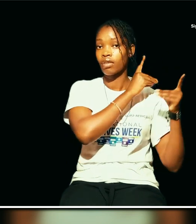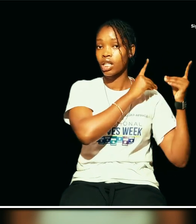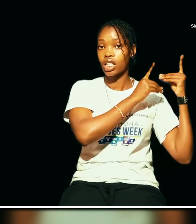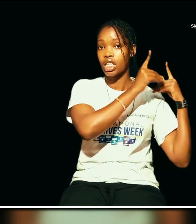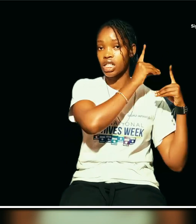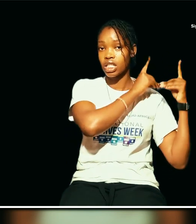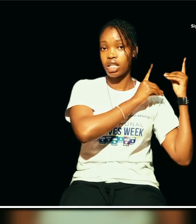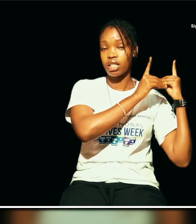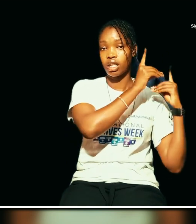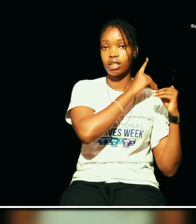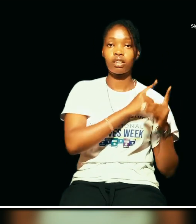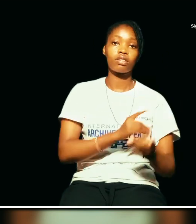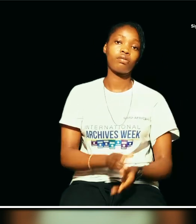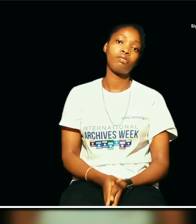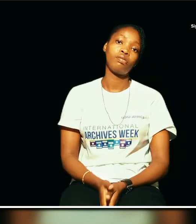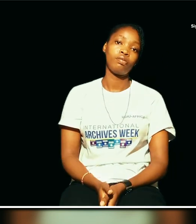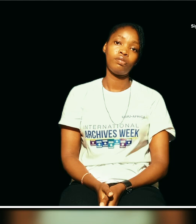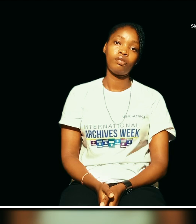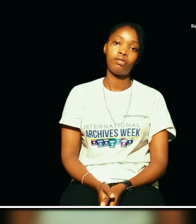descendant,